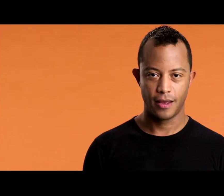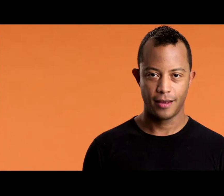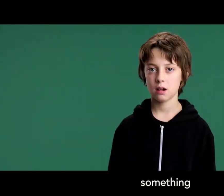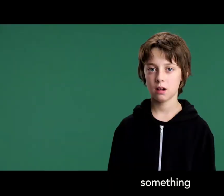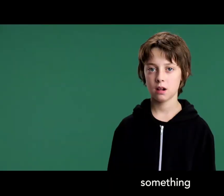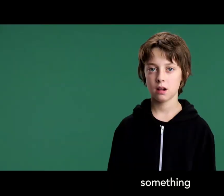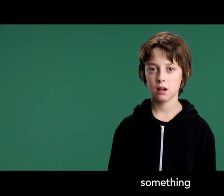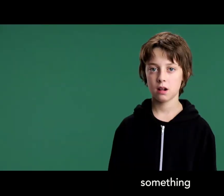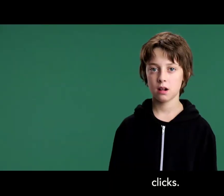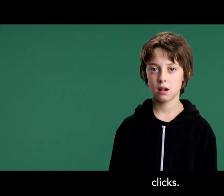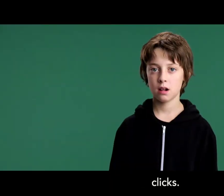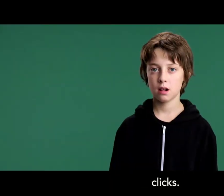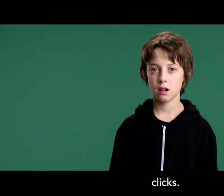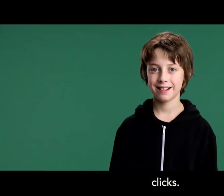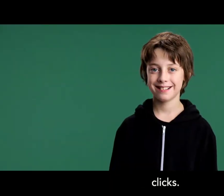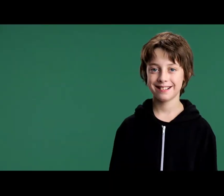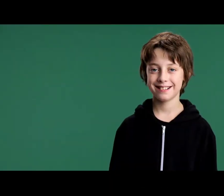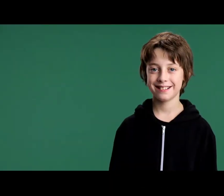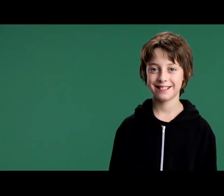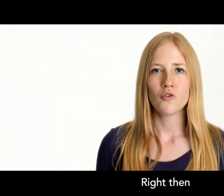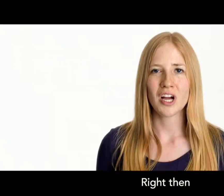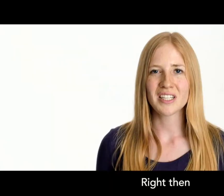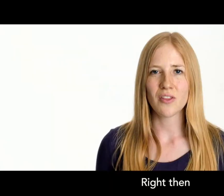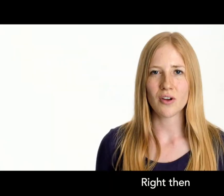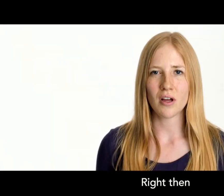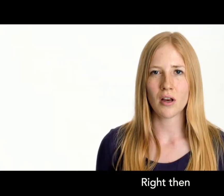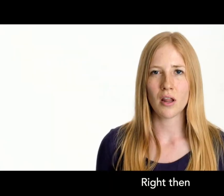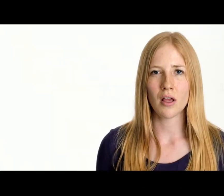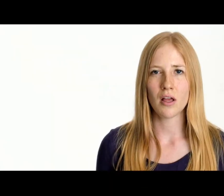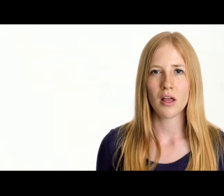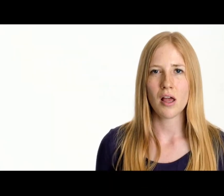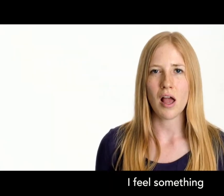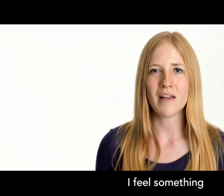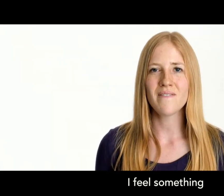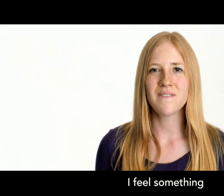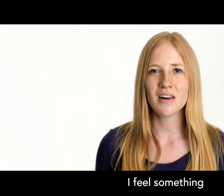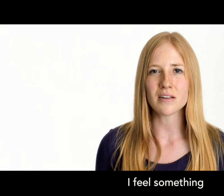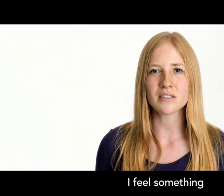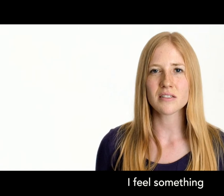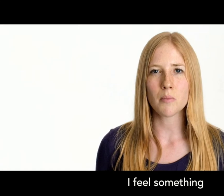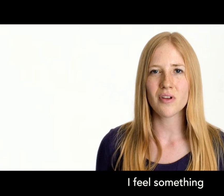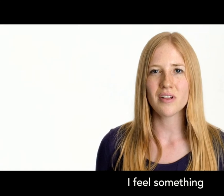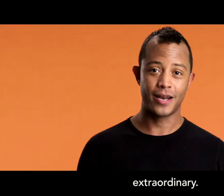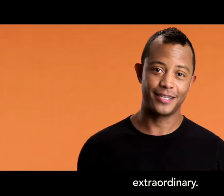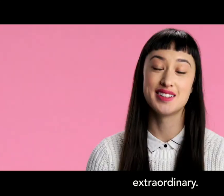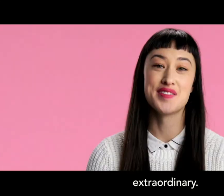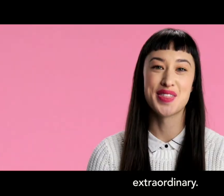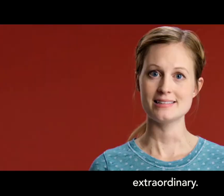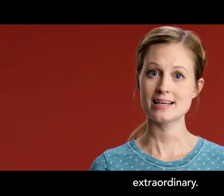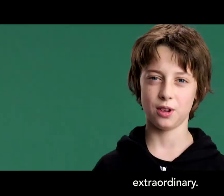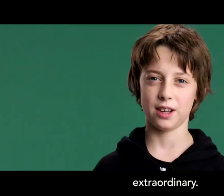conversation, something clicks. Right then, I feel something